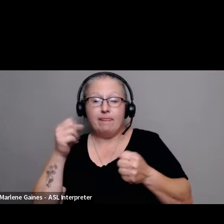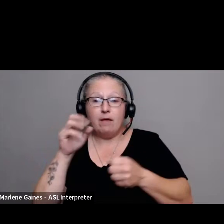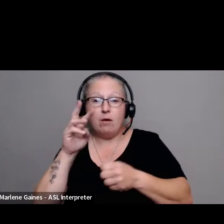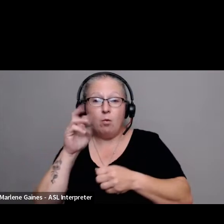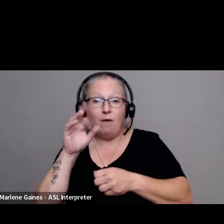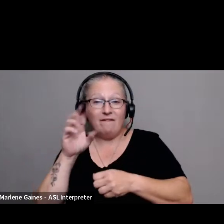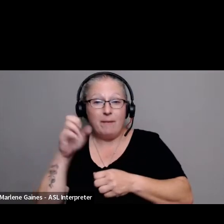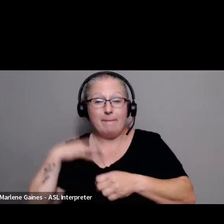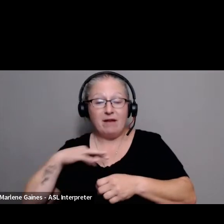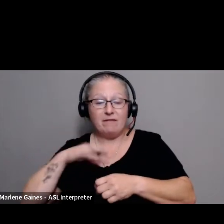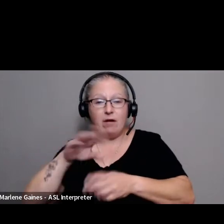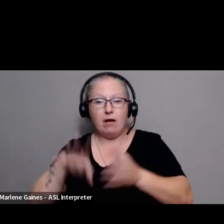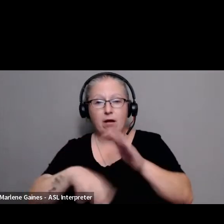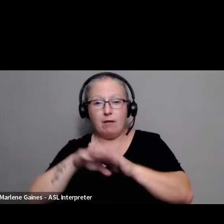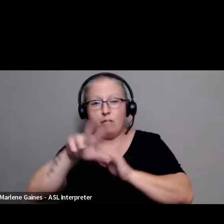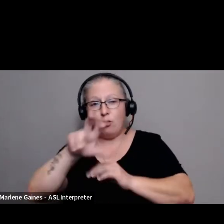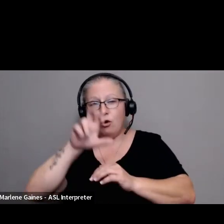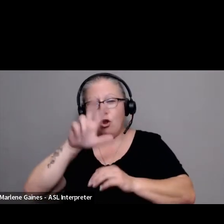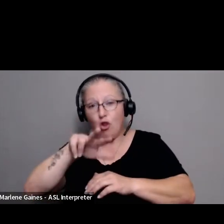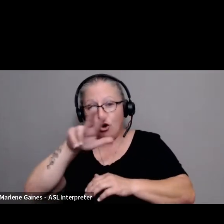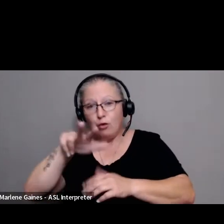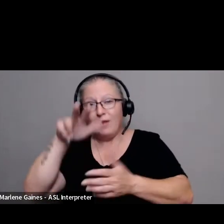to